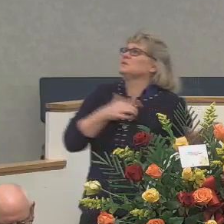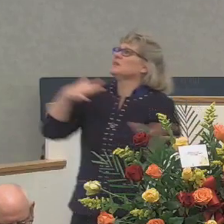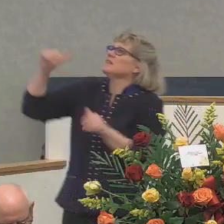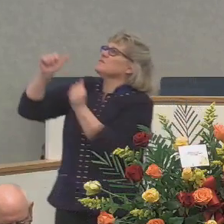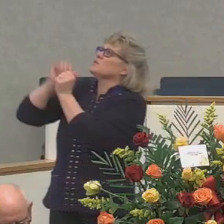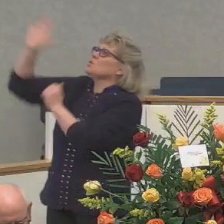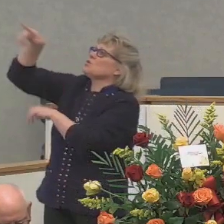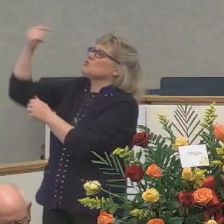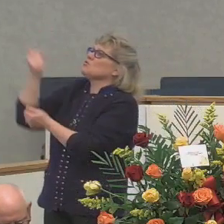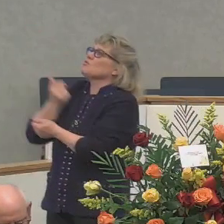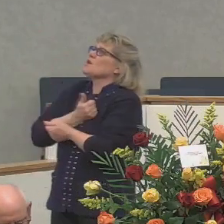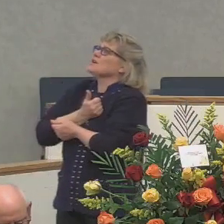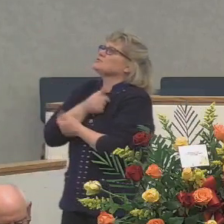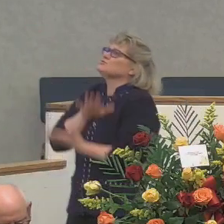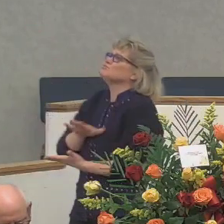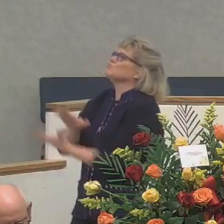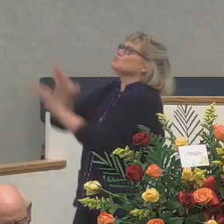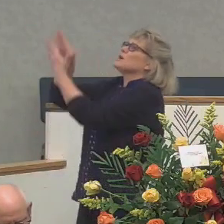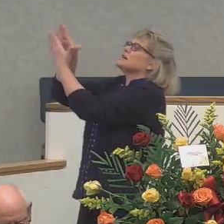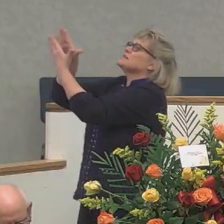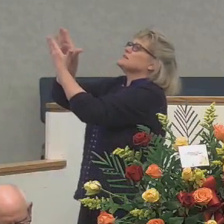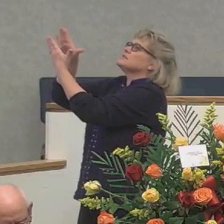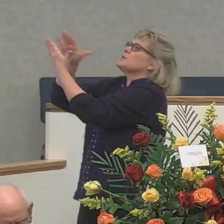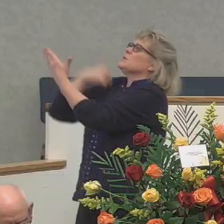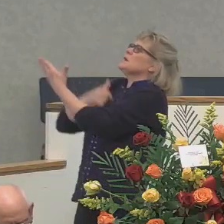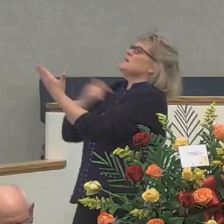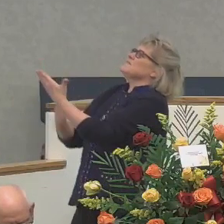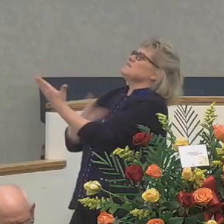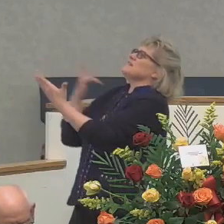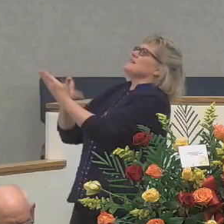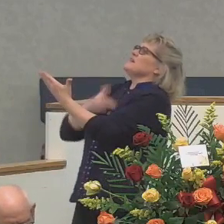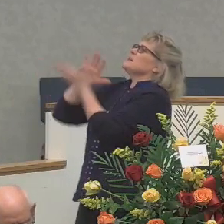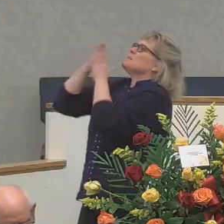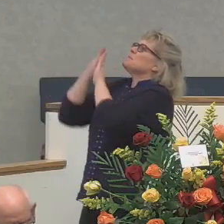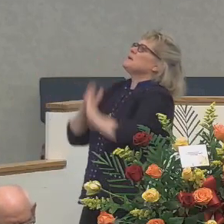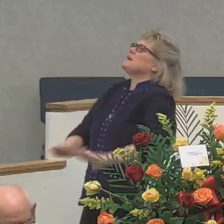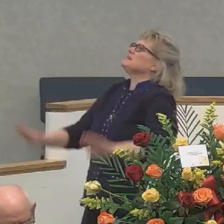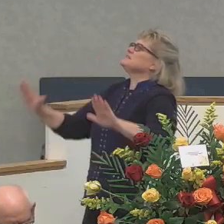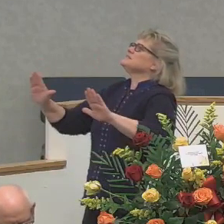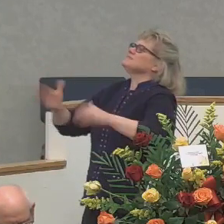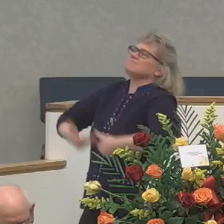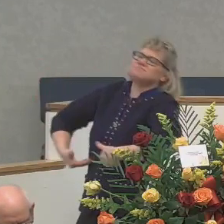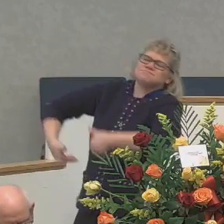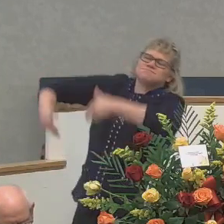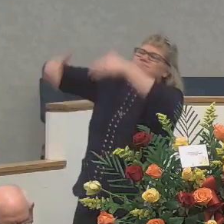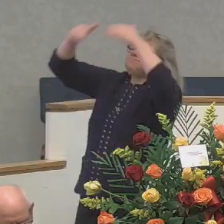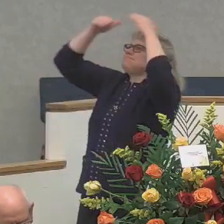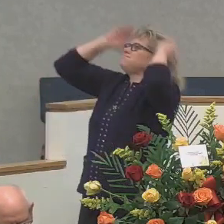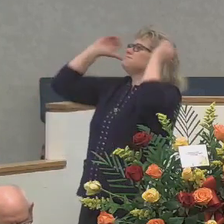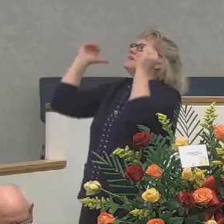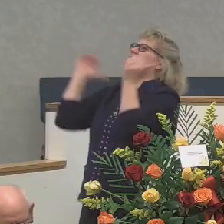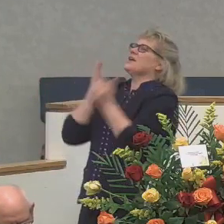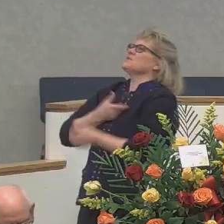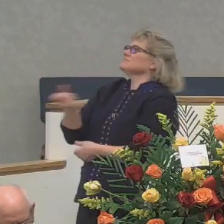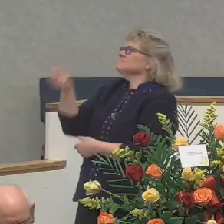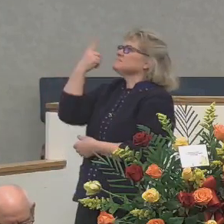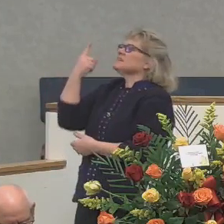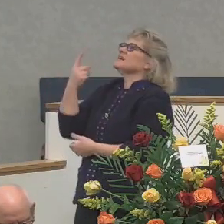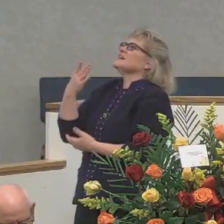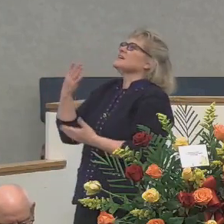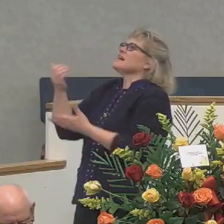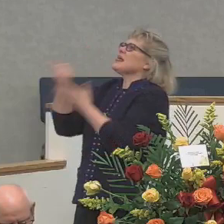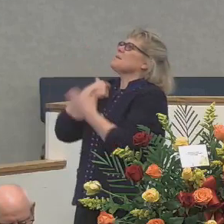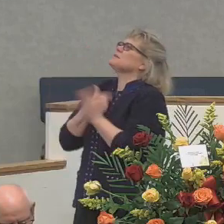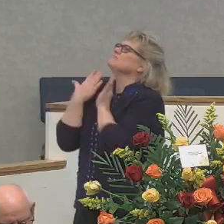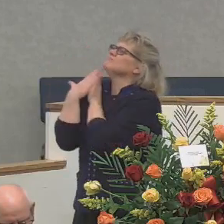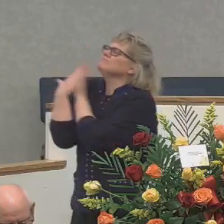grace, with your presence, that we might sense it, that we might have the peace that passes all understanding. I pray that you would hold us